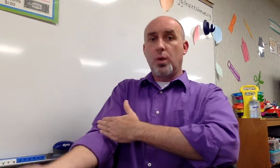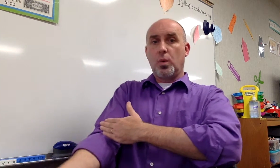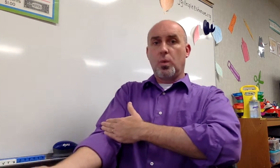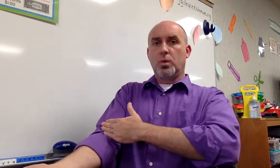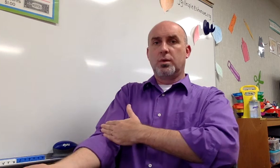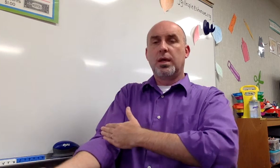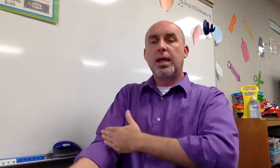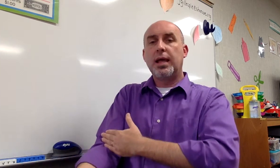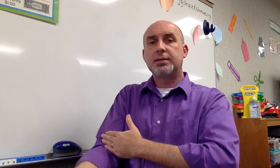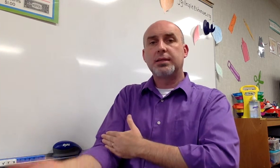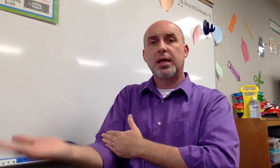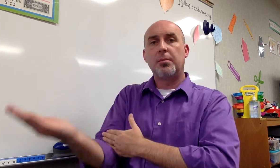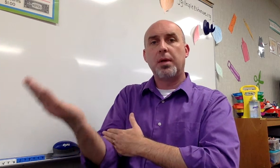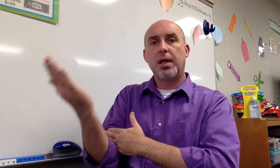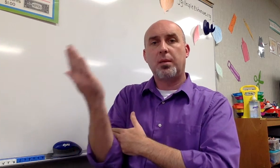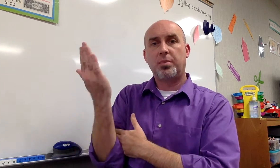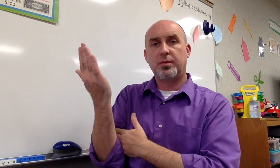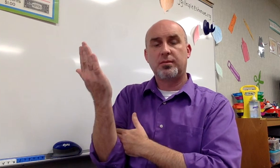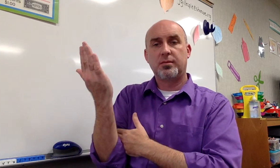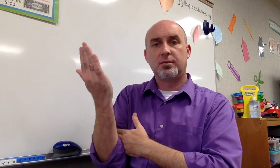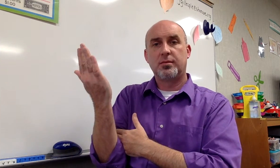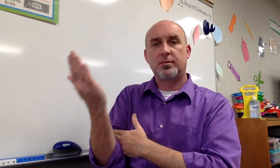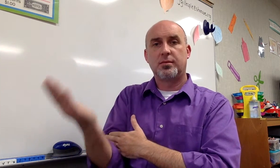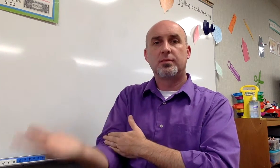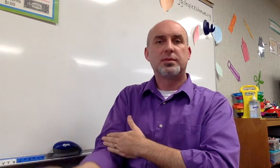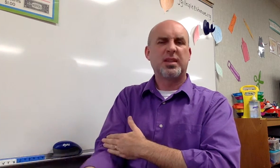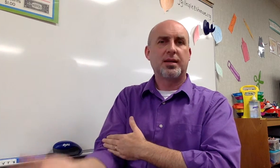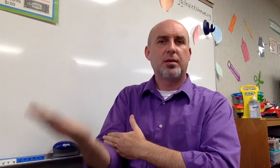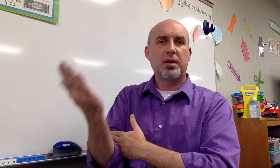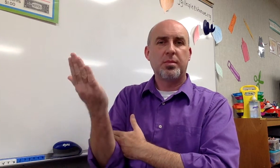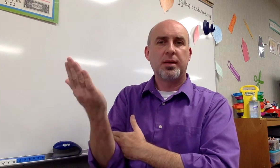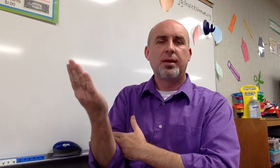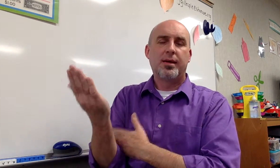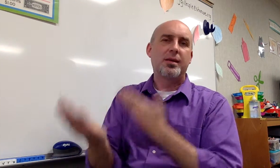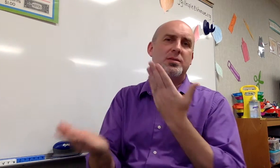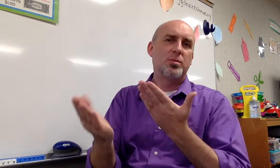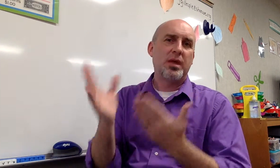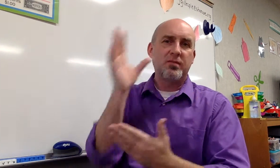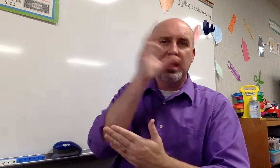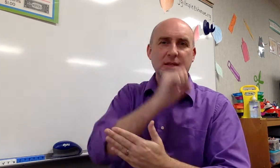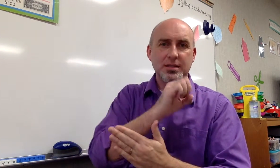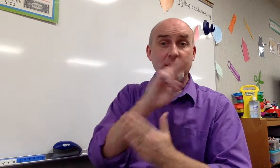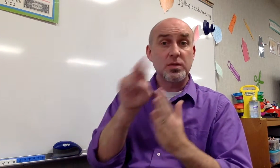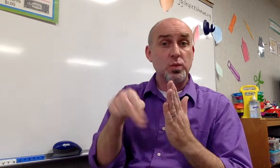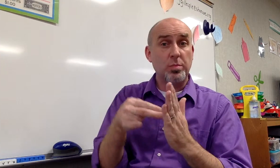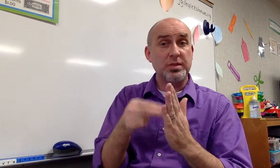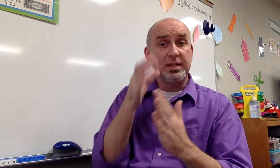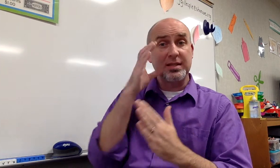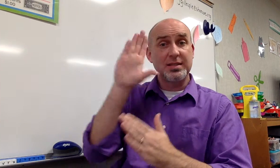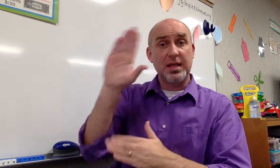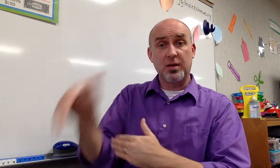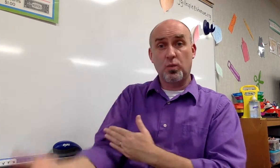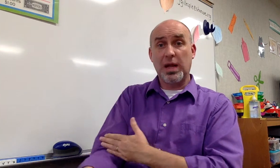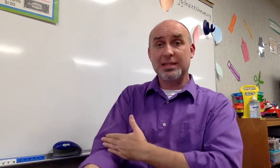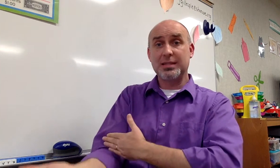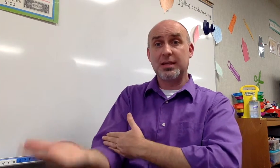low. It's going to come up. It's going to come up. And as you may have guessed, this is representing the sun rising in the